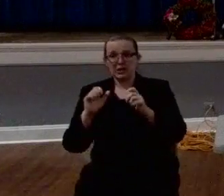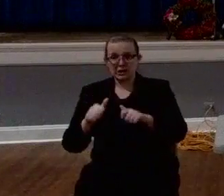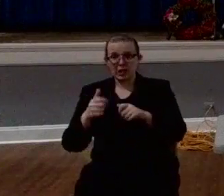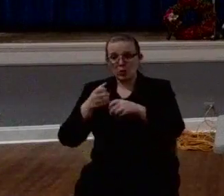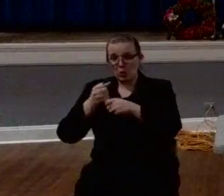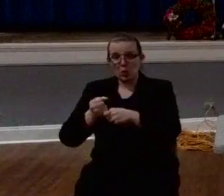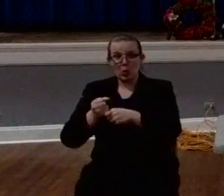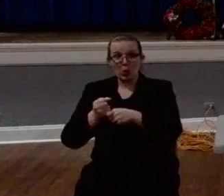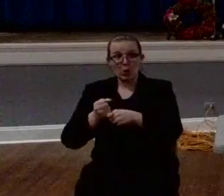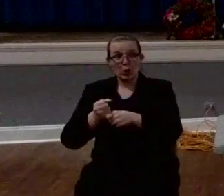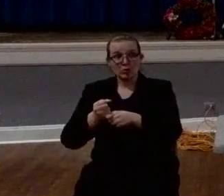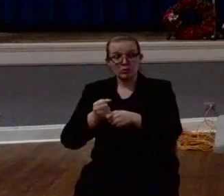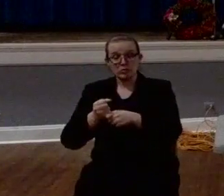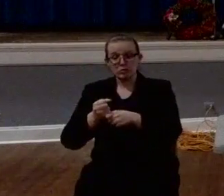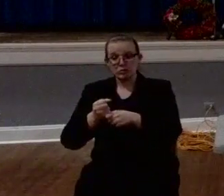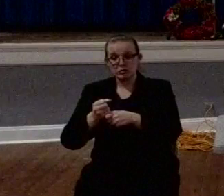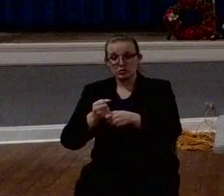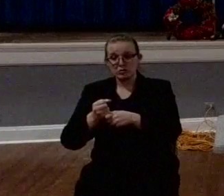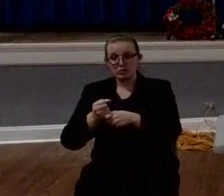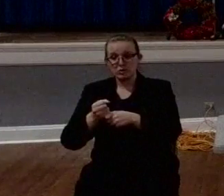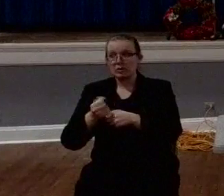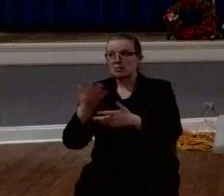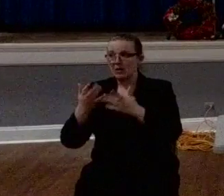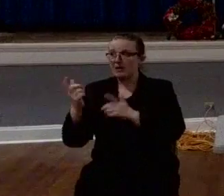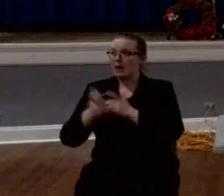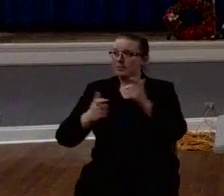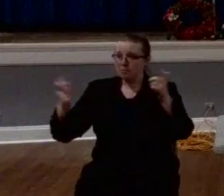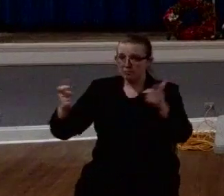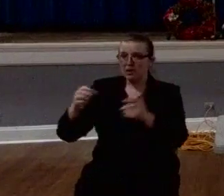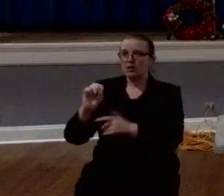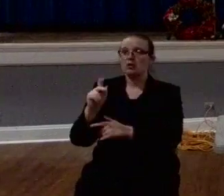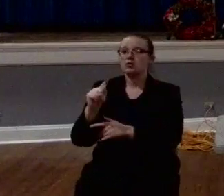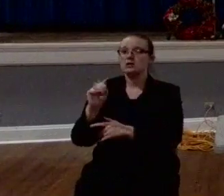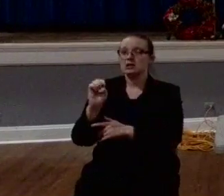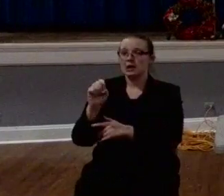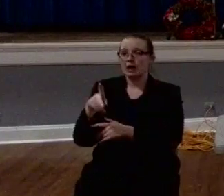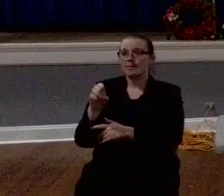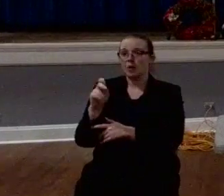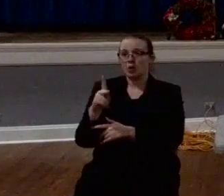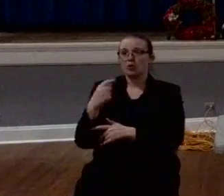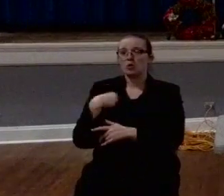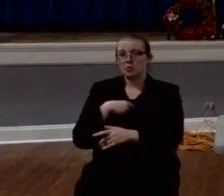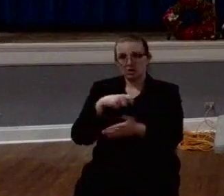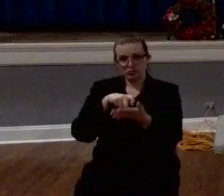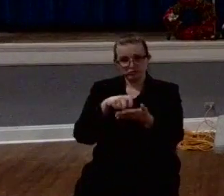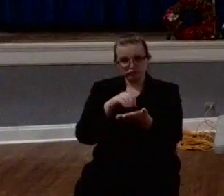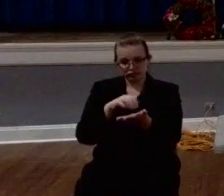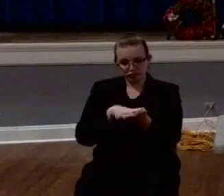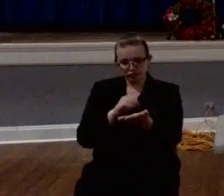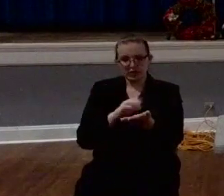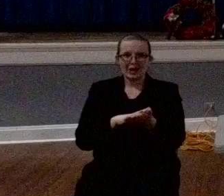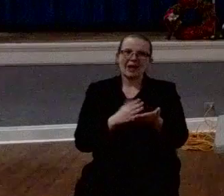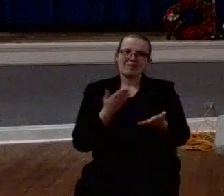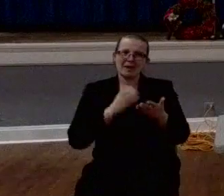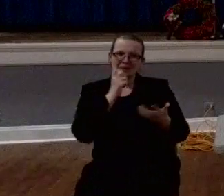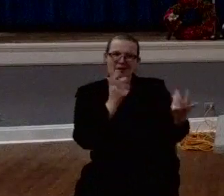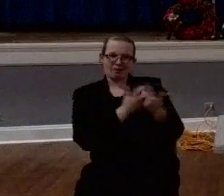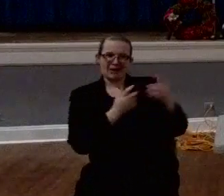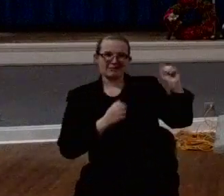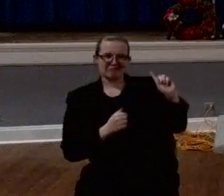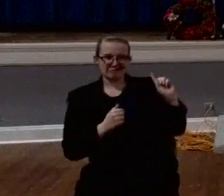a complementary, maybe larger skate park. So those are things that we've taken notes and things that maybe aren't gonna fit here in